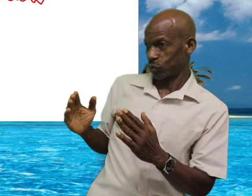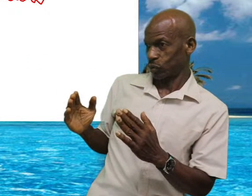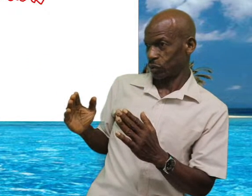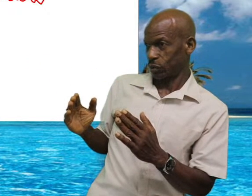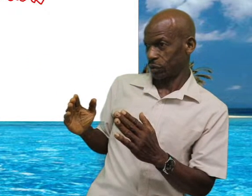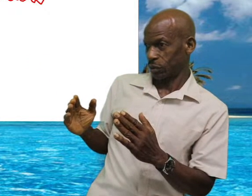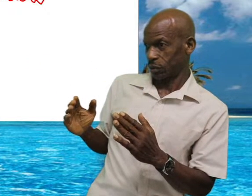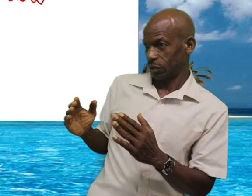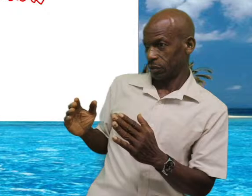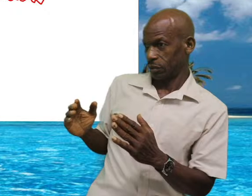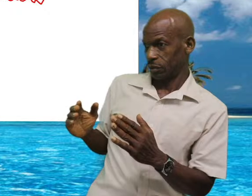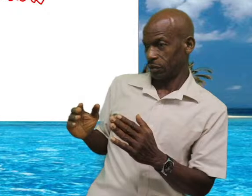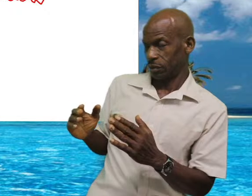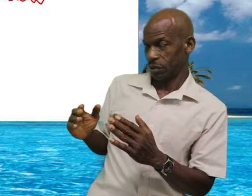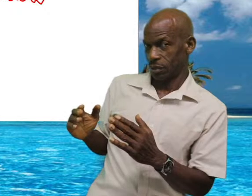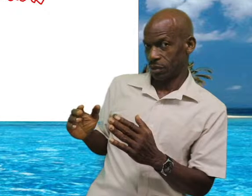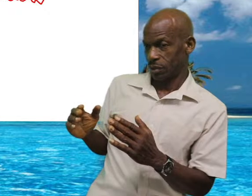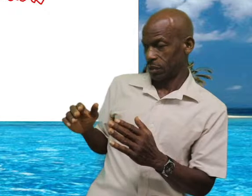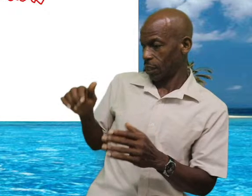says